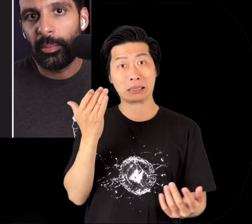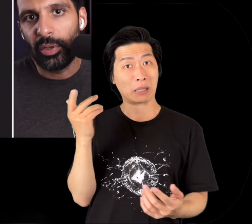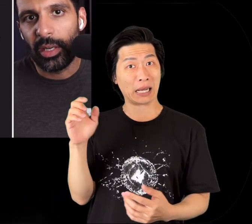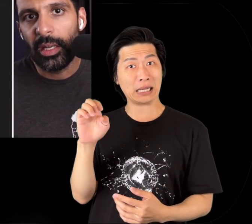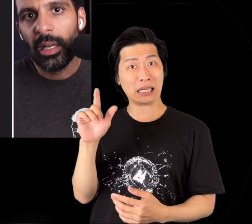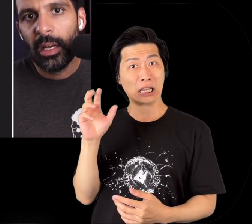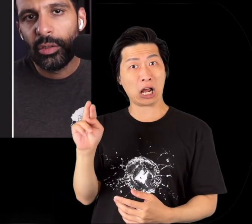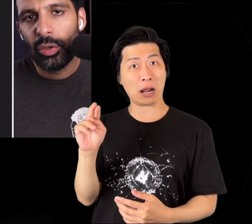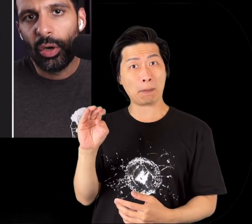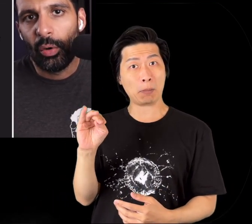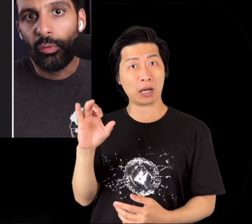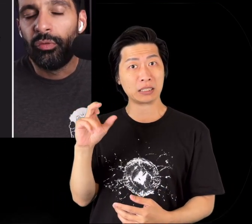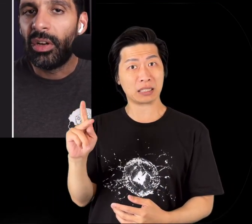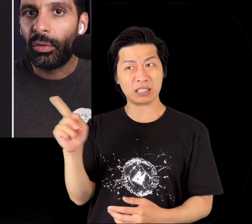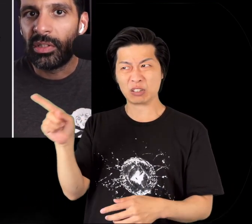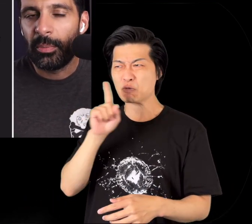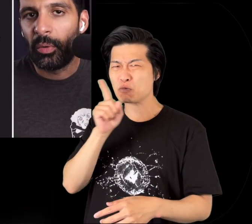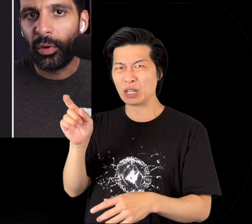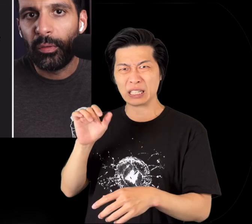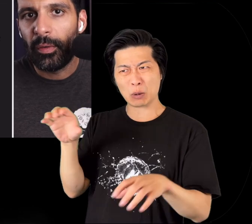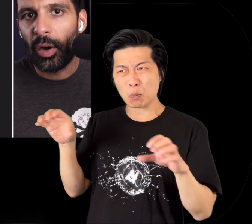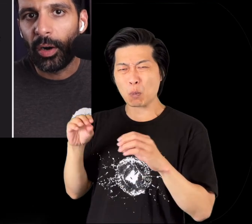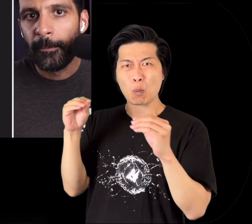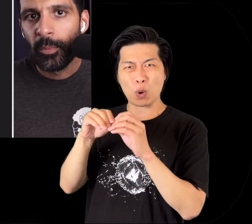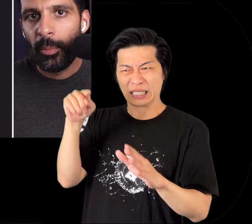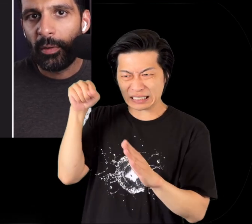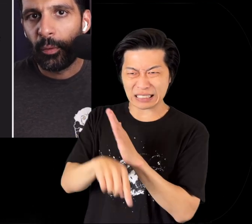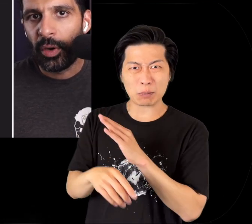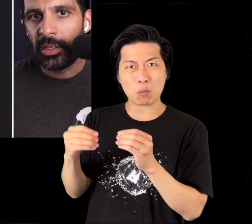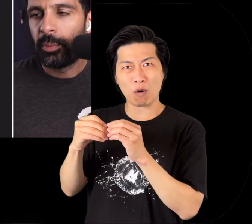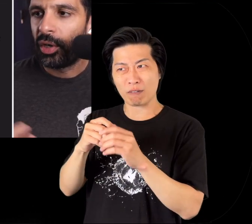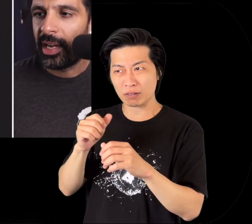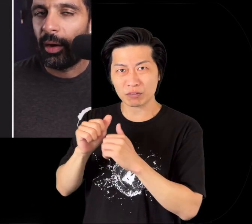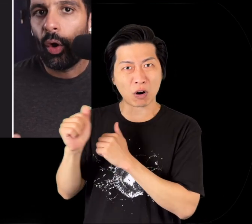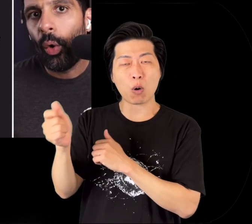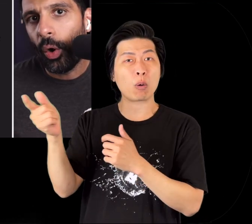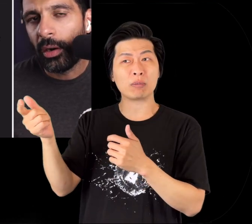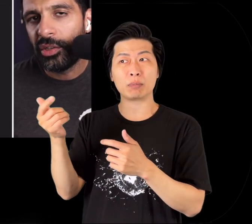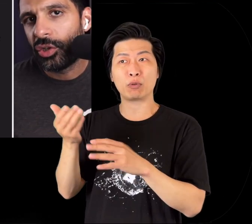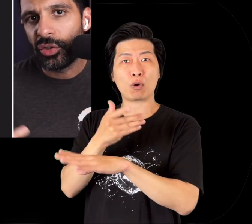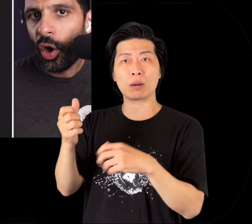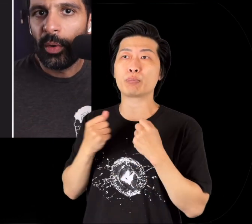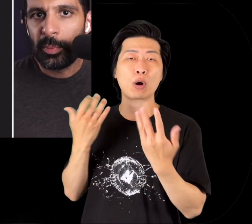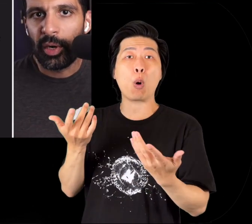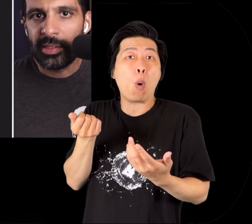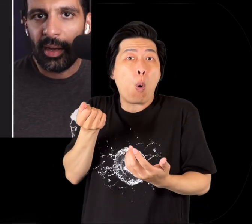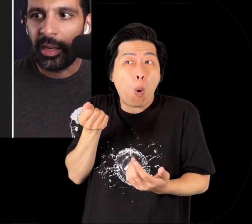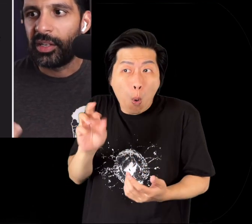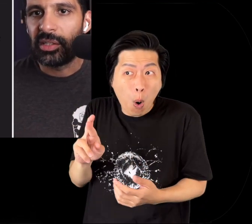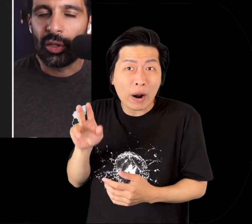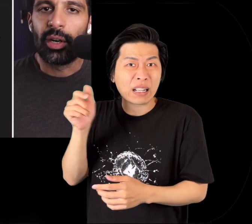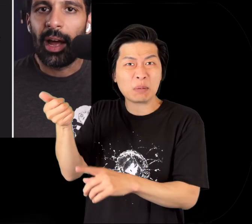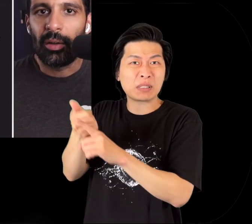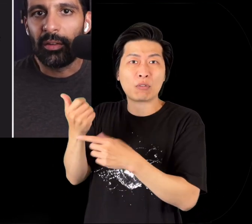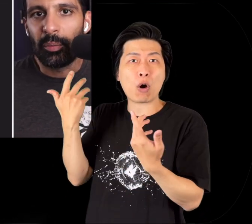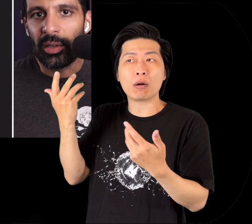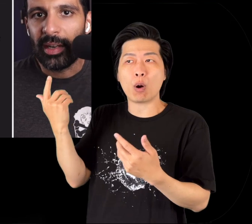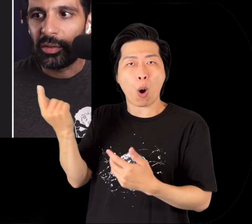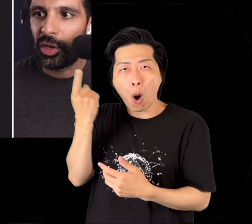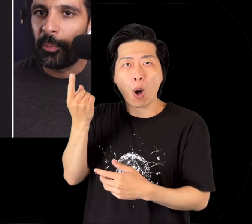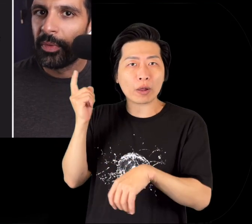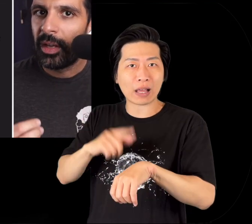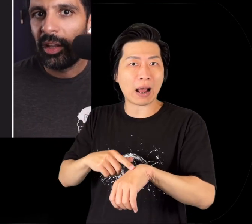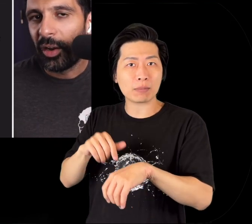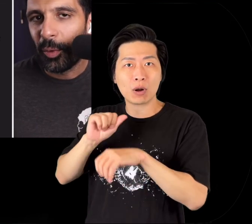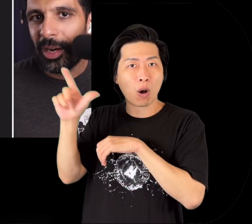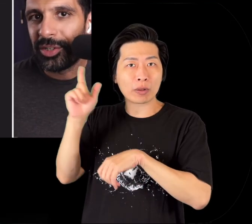has the ability to go real deep and real far before he's burnt out, or he's just always burnt out and he's learned how to live burnt out.